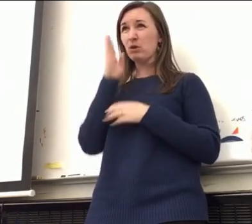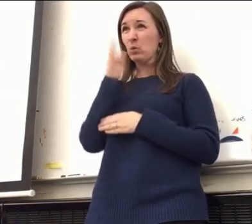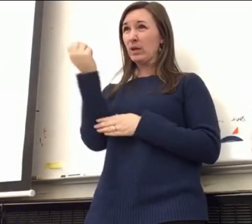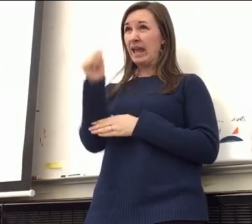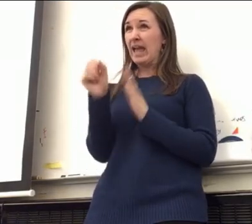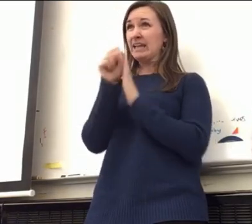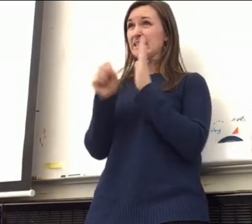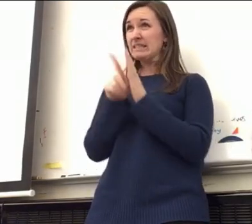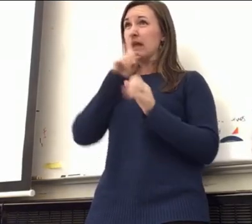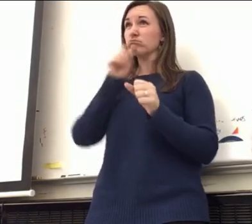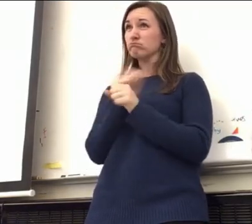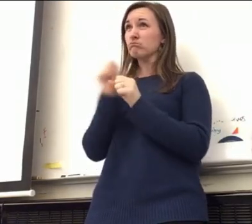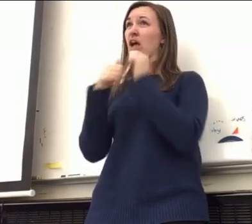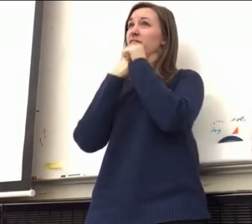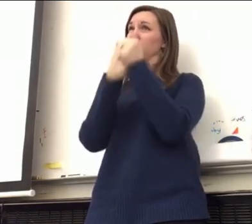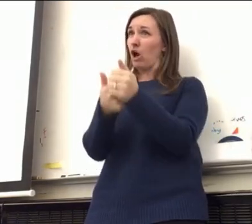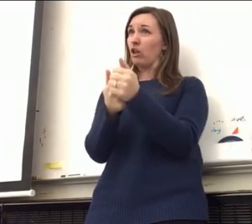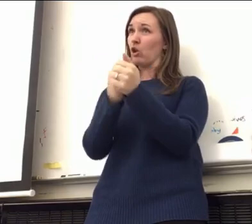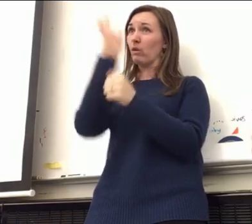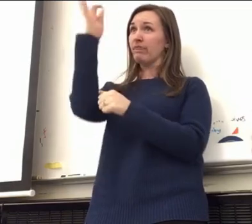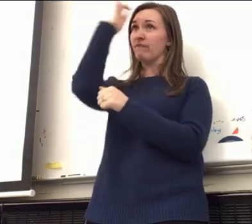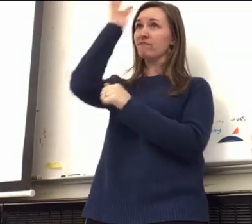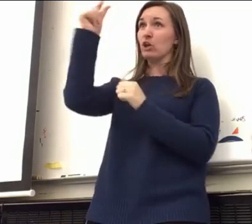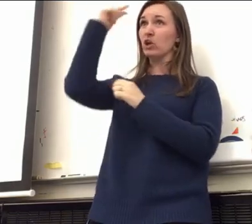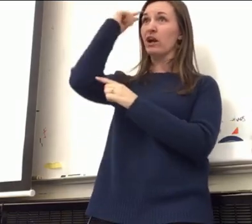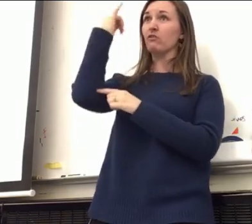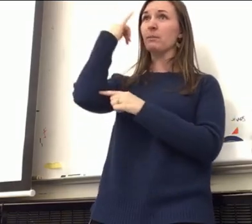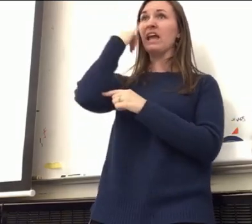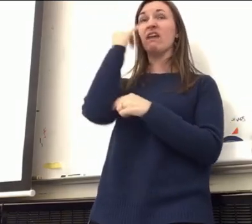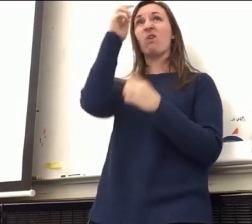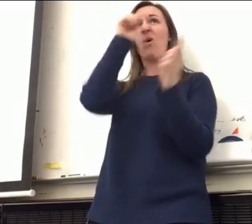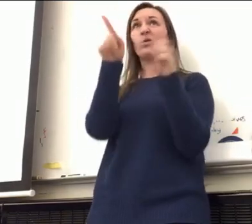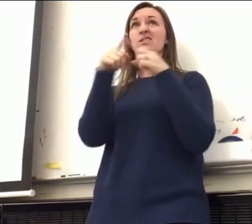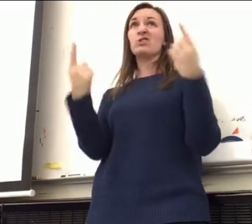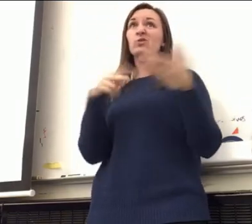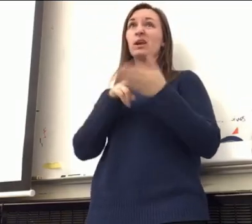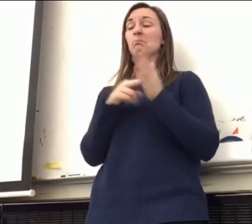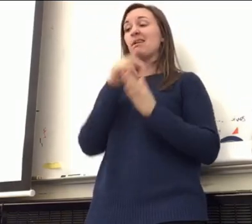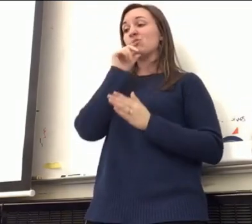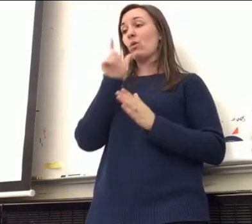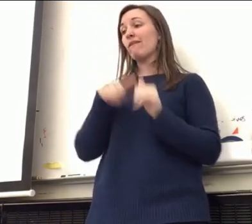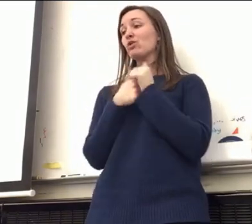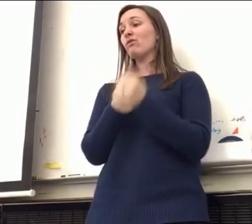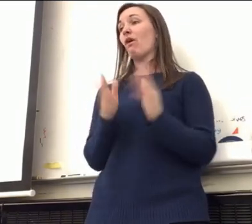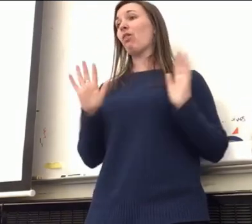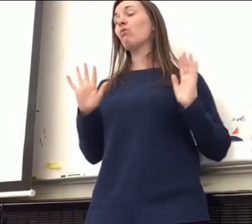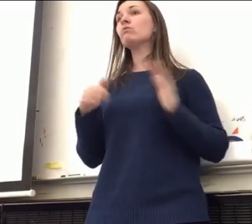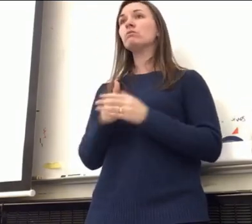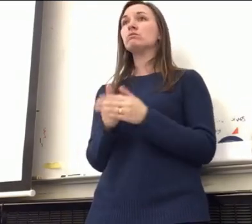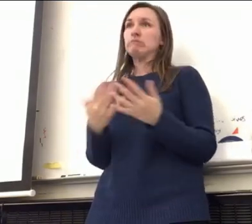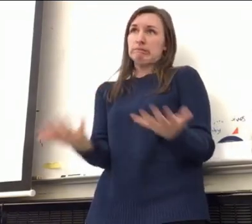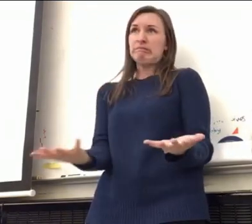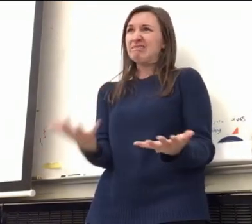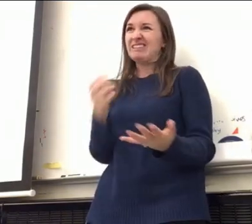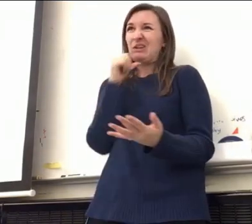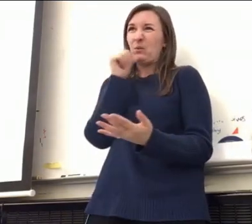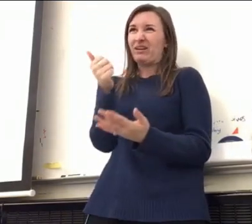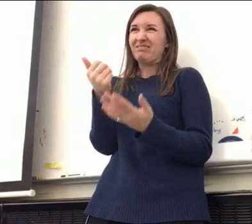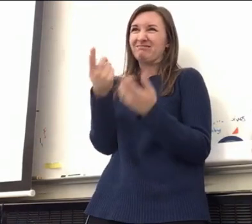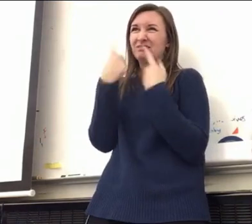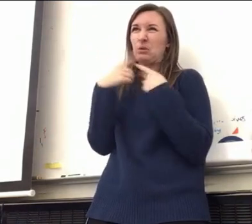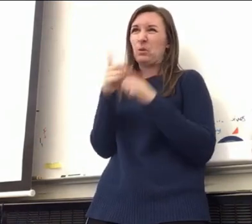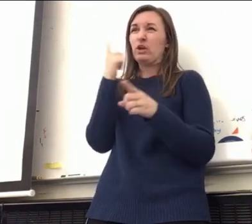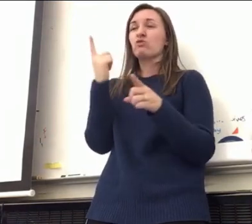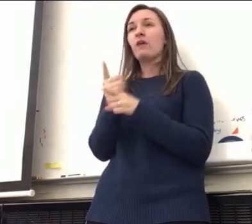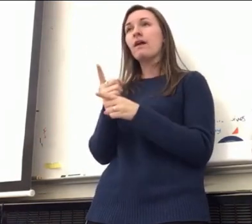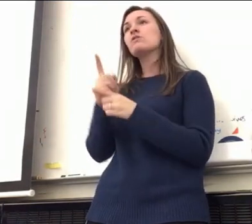really follow the federal government if they agreed with them? No. Not really, exactly. So what is they going to do? So Andrew Jackson is